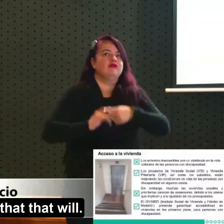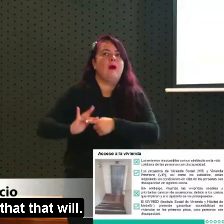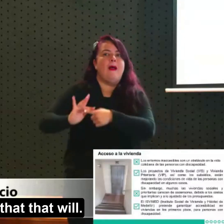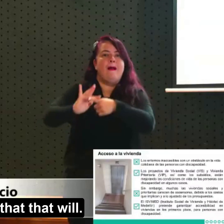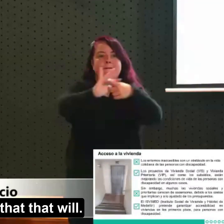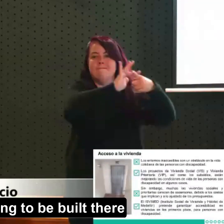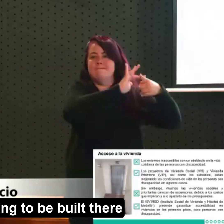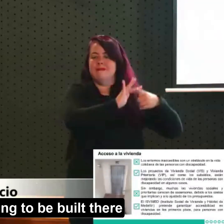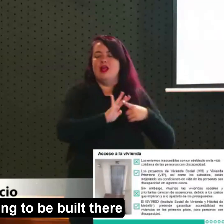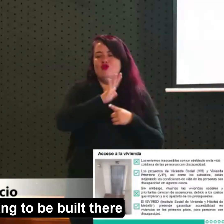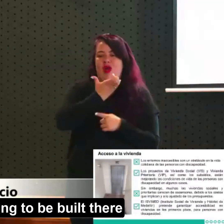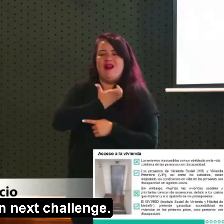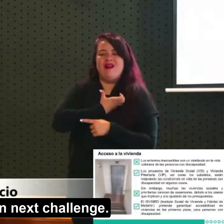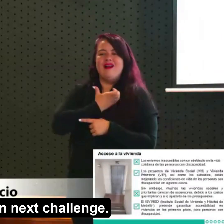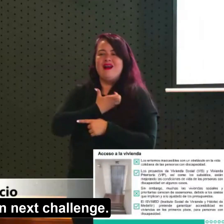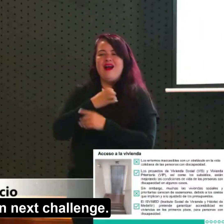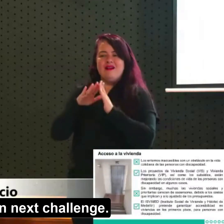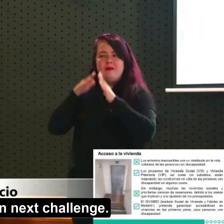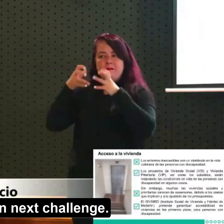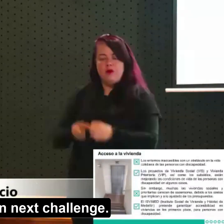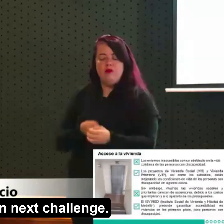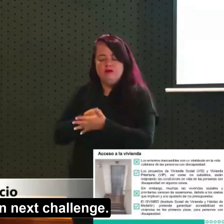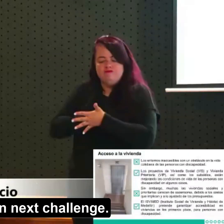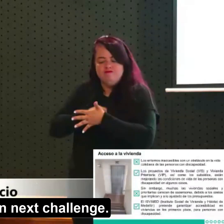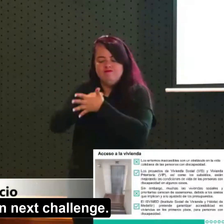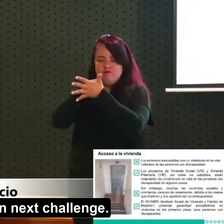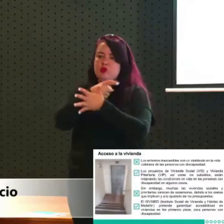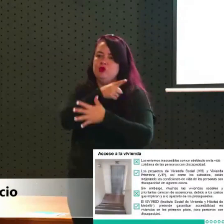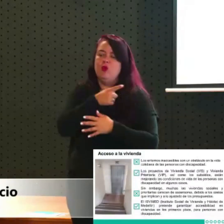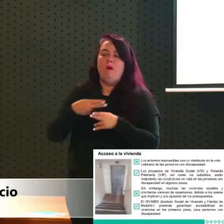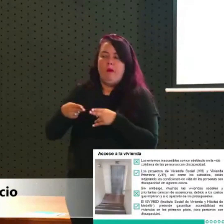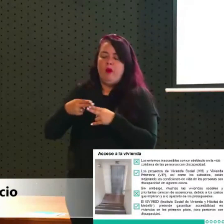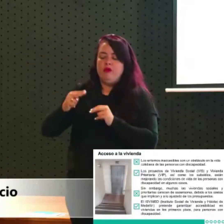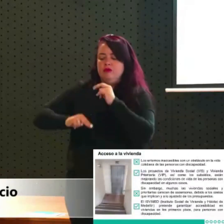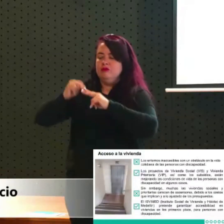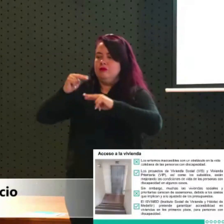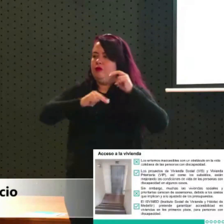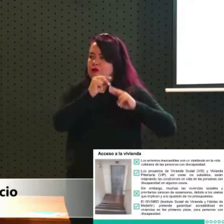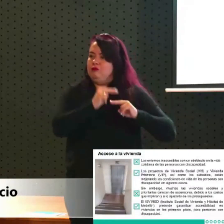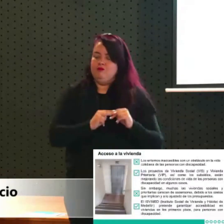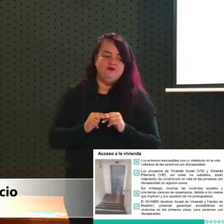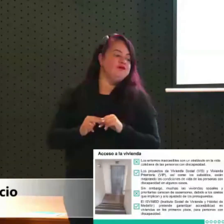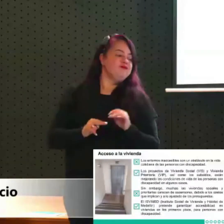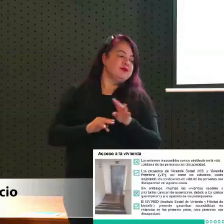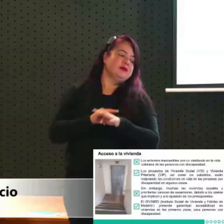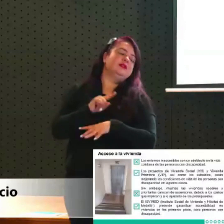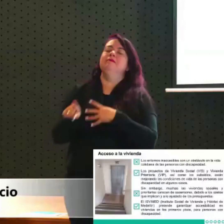are going to be built very soon. Next challenge.